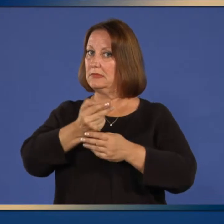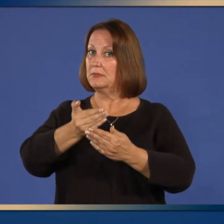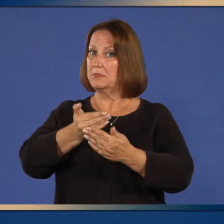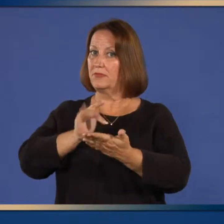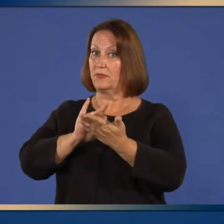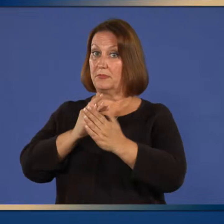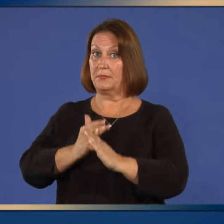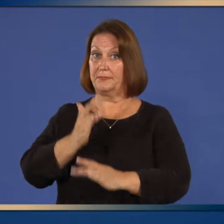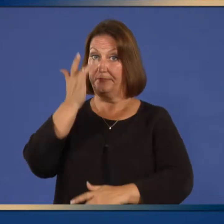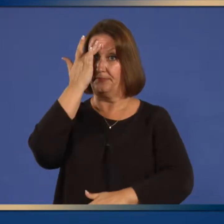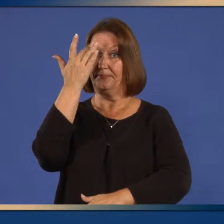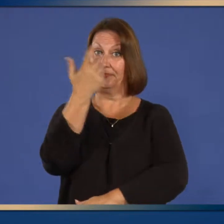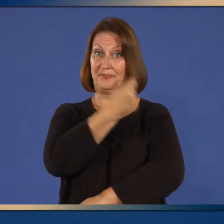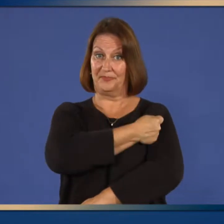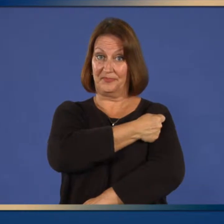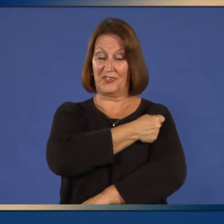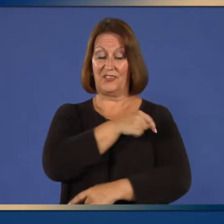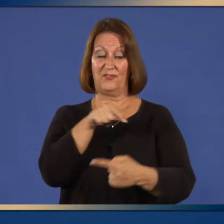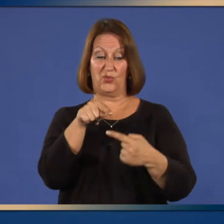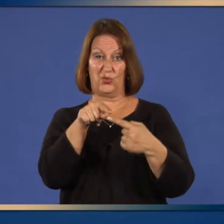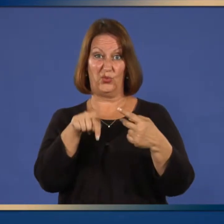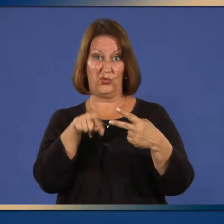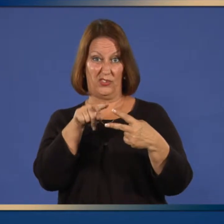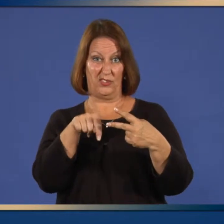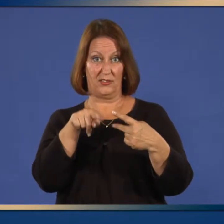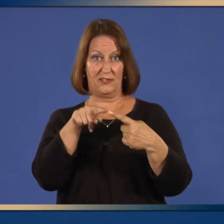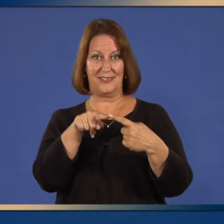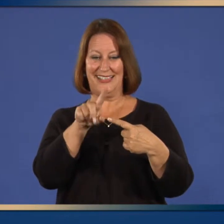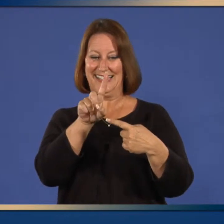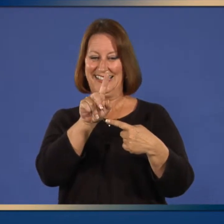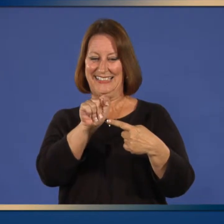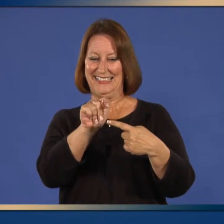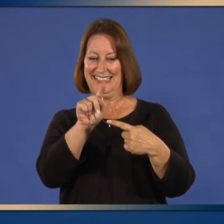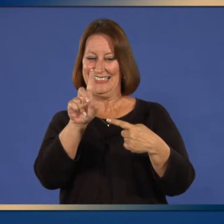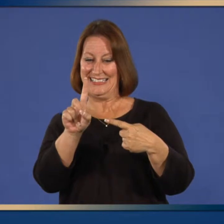1. TD, TDAP.